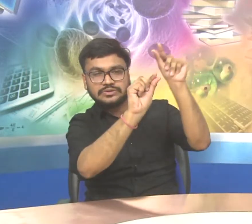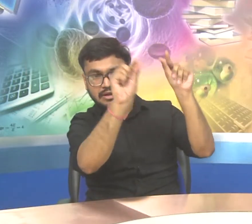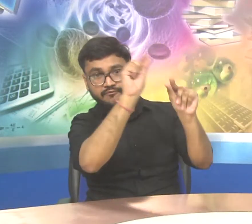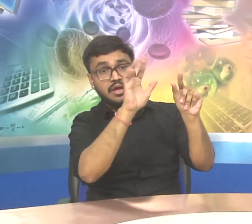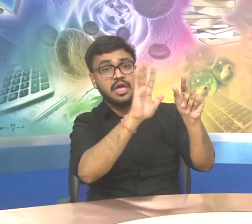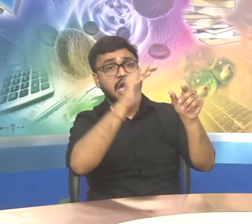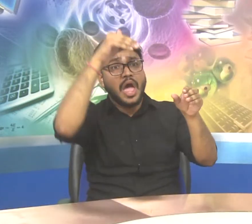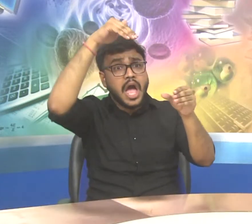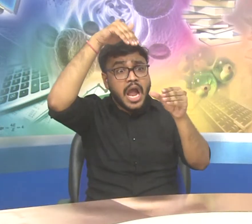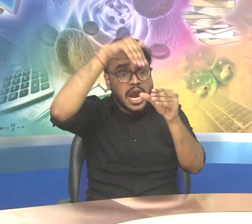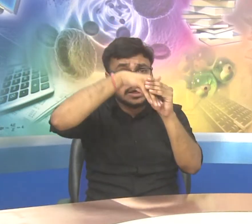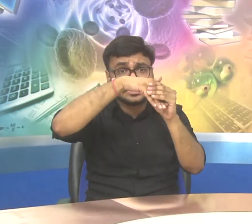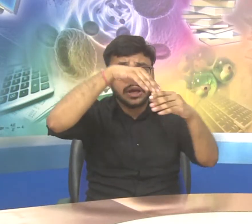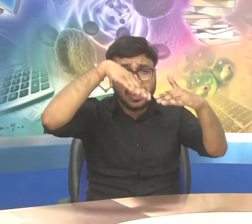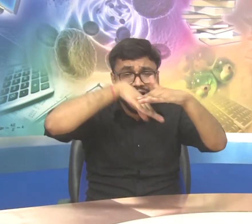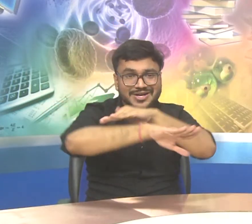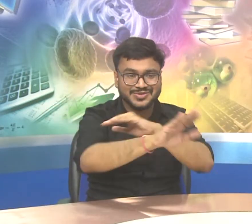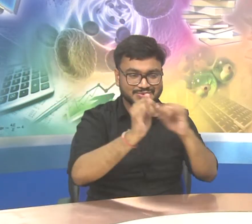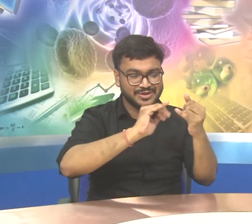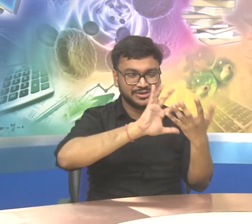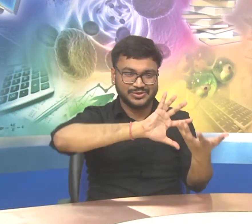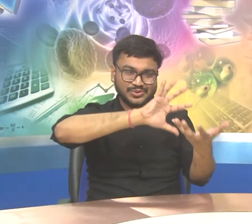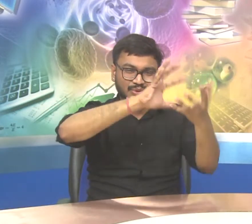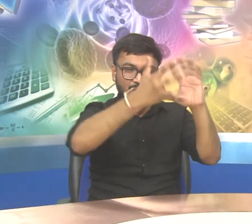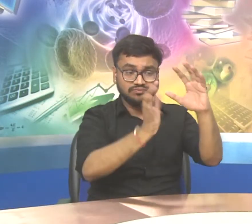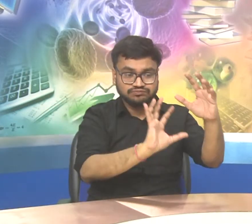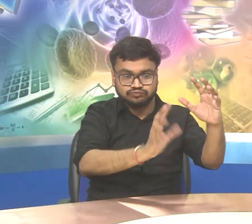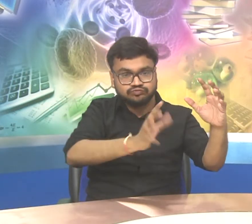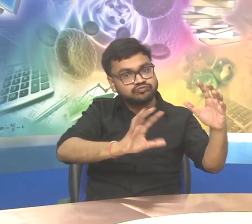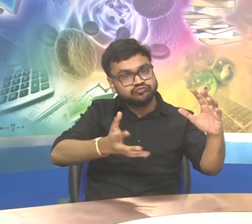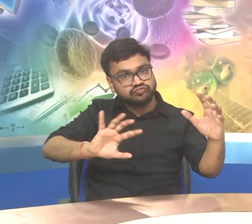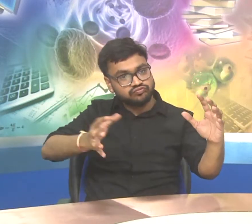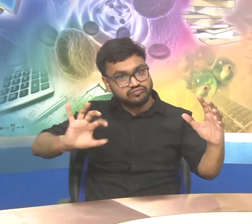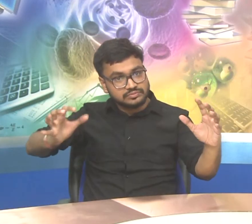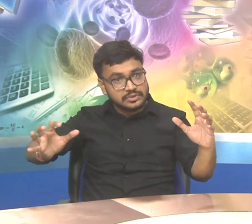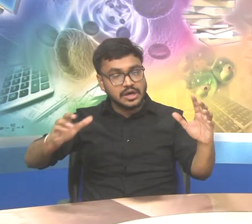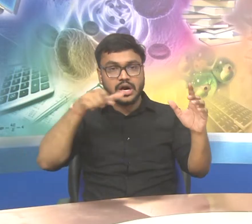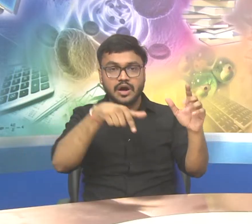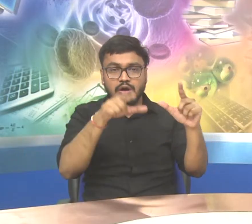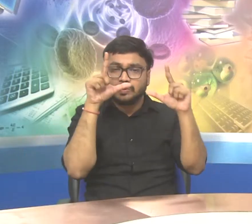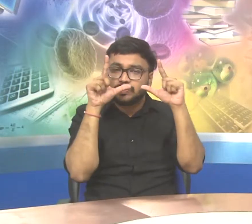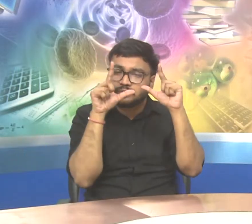which is very tiny compared to the whole universe.